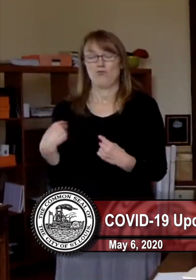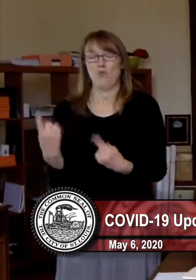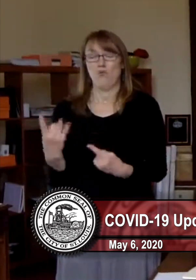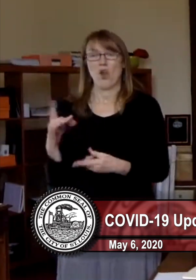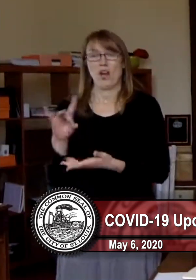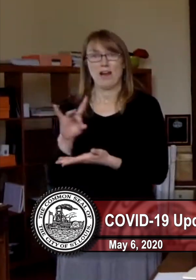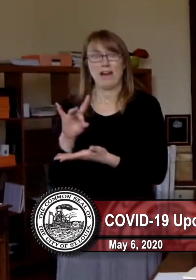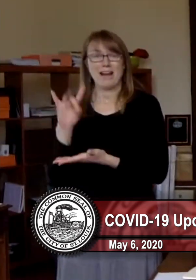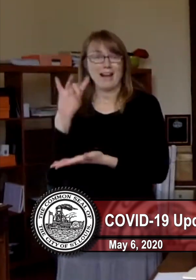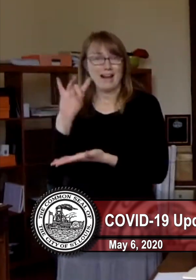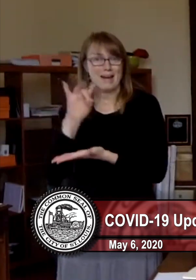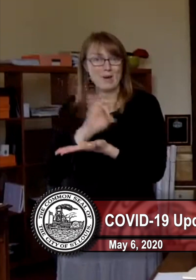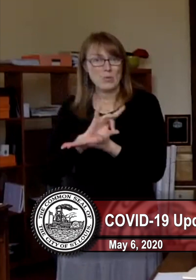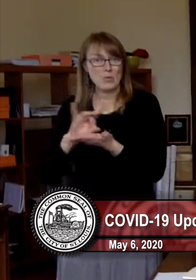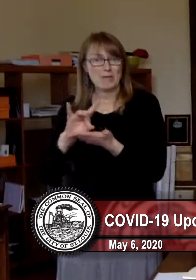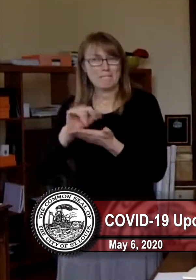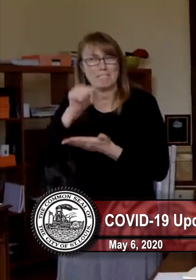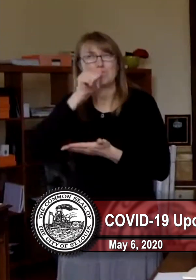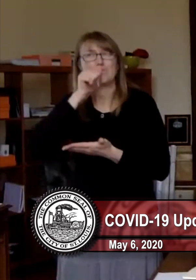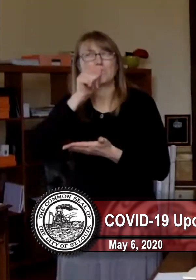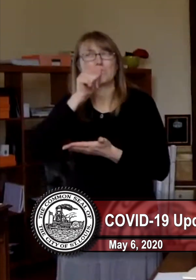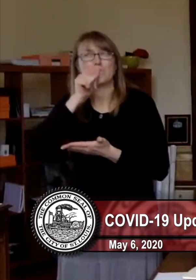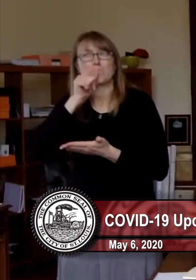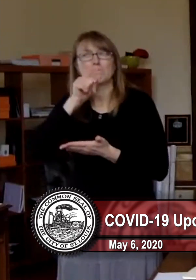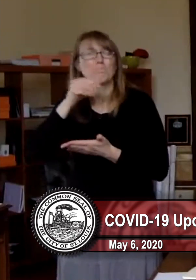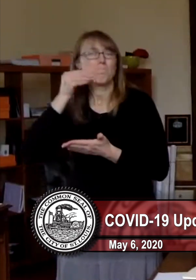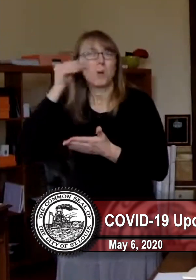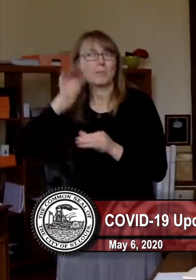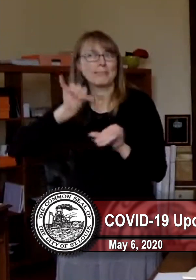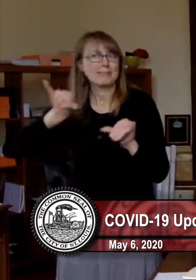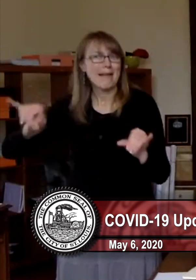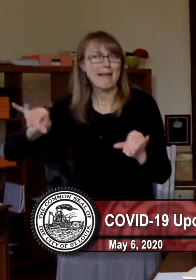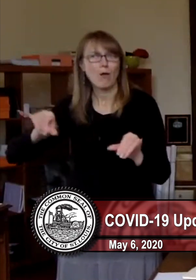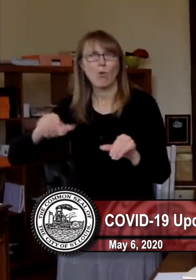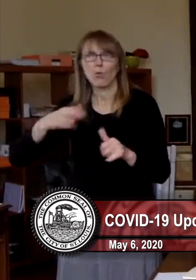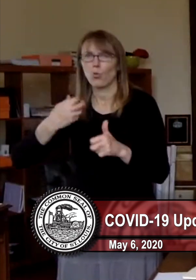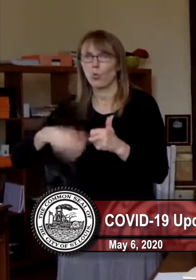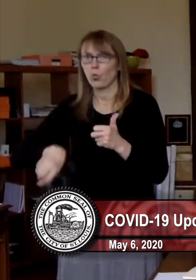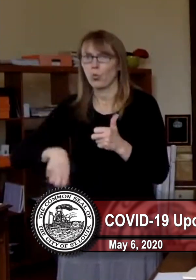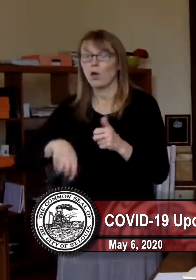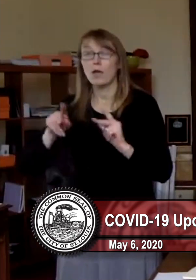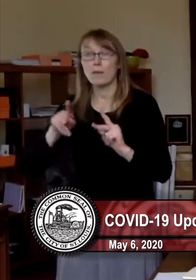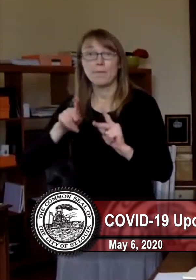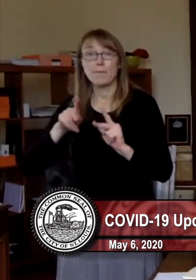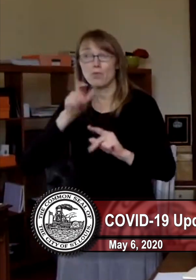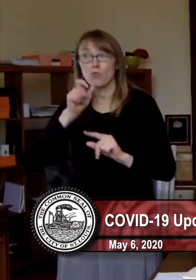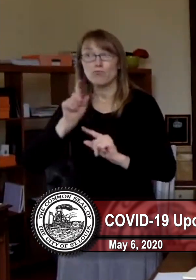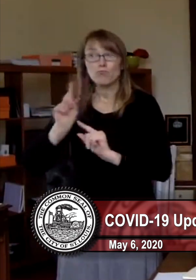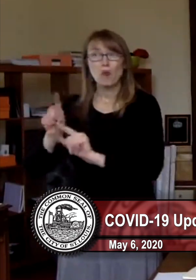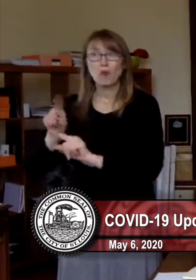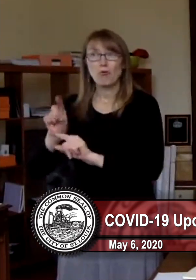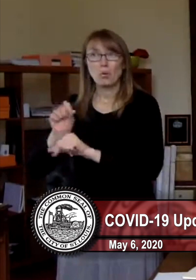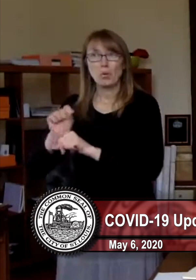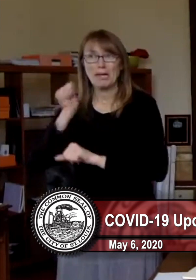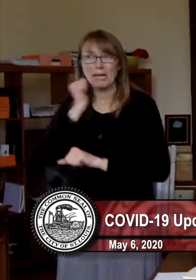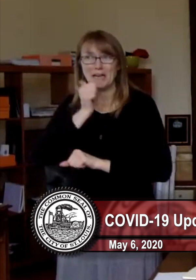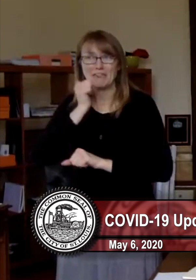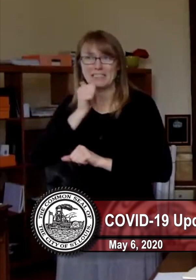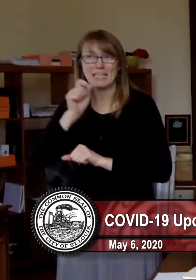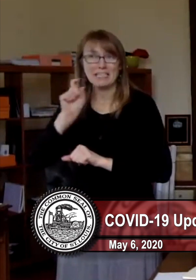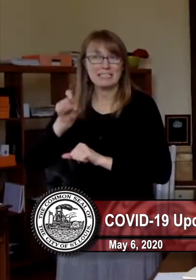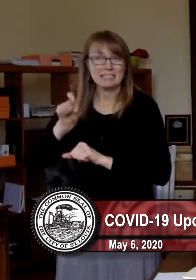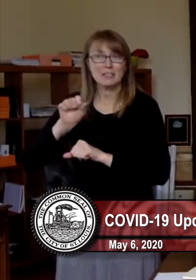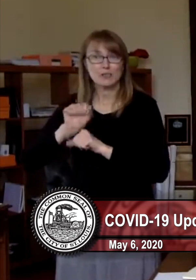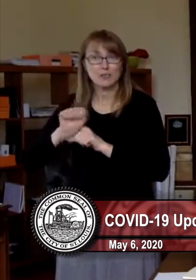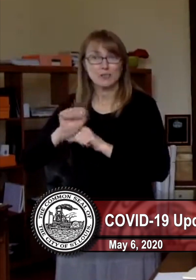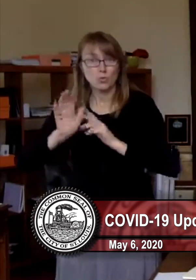They've been hard on you if you're staying home. They've been hard on all the workers that are still working, who are working in essential businesses.